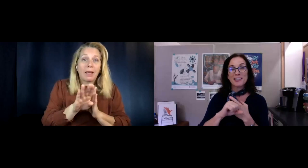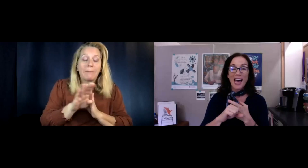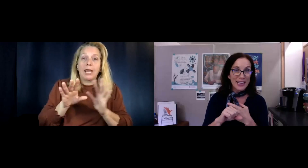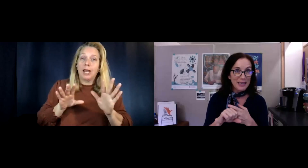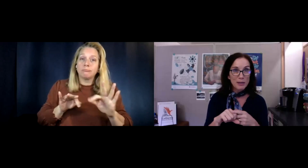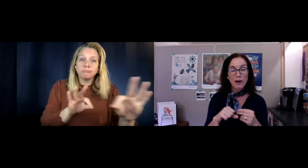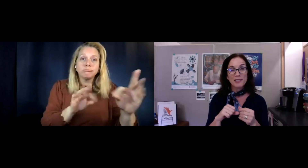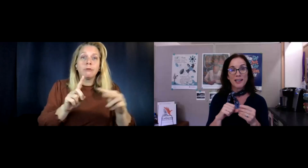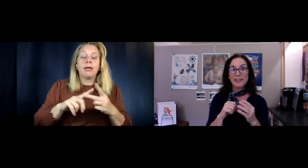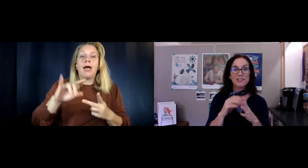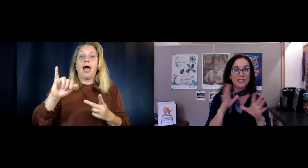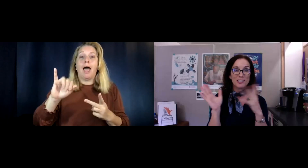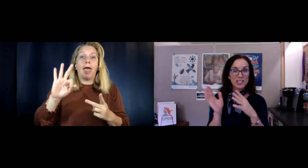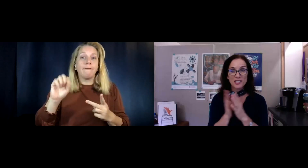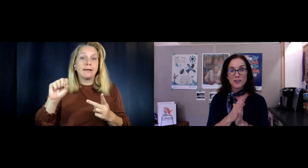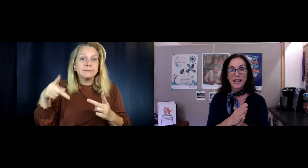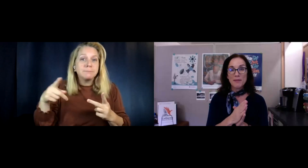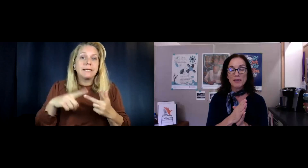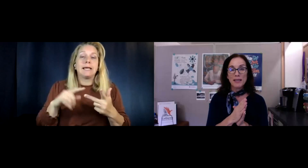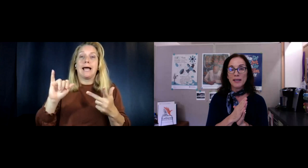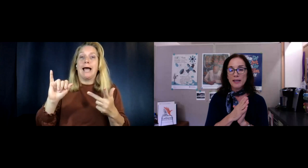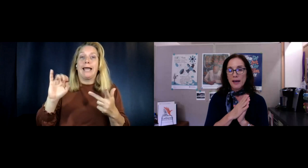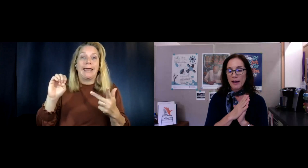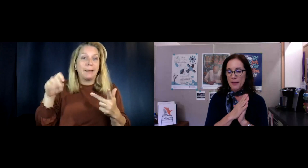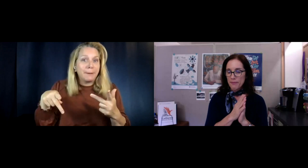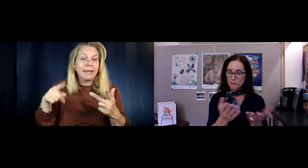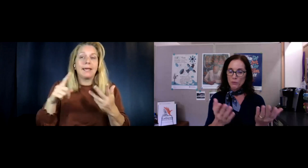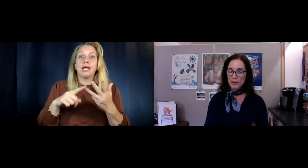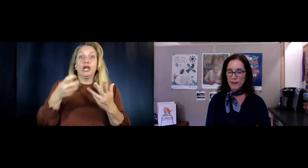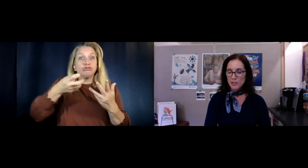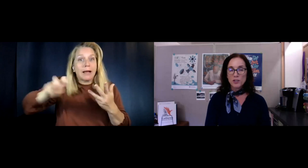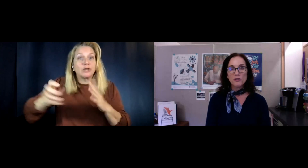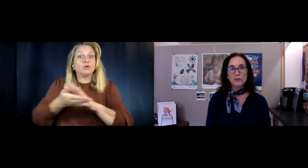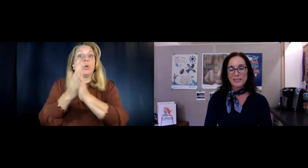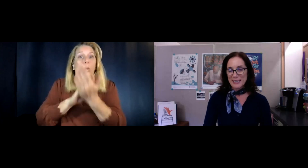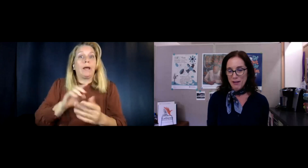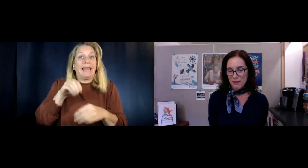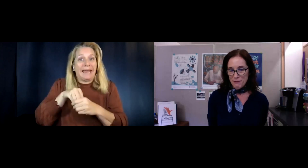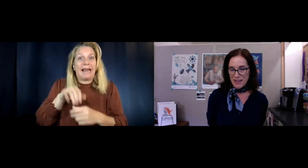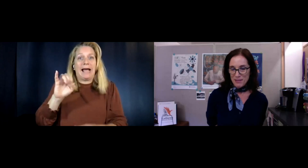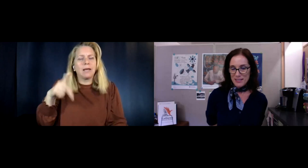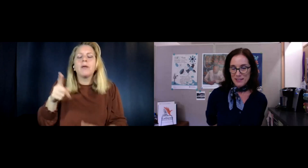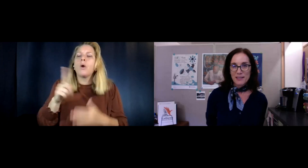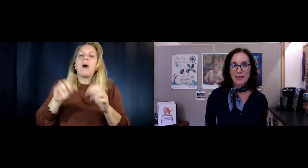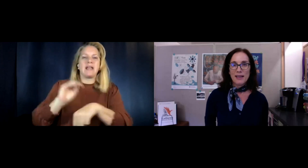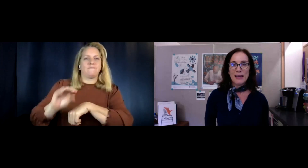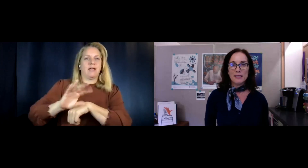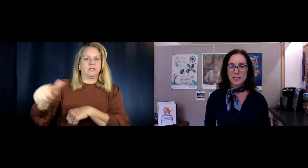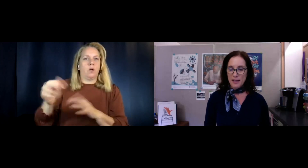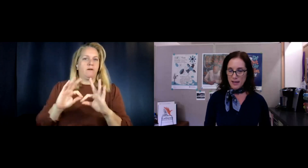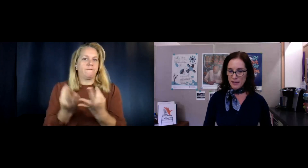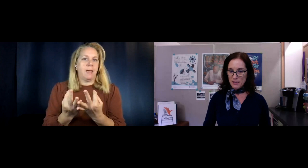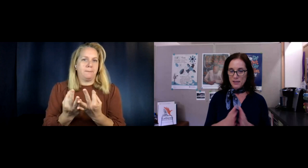process, the IEP process, transitioning to the IEP? What advice would you give other families?